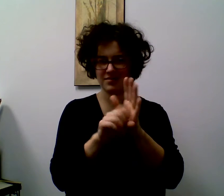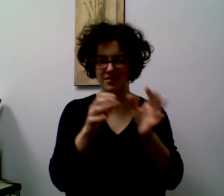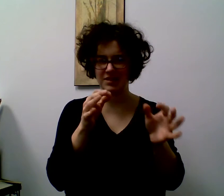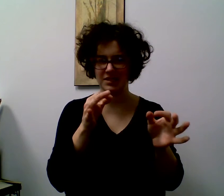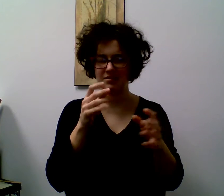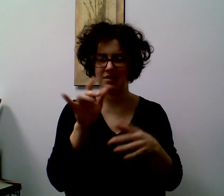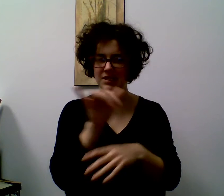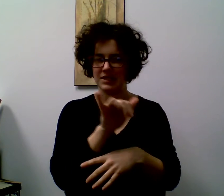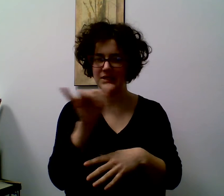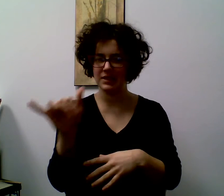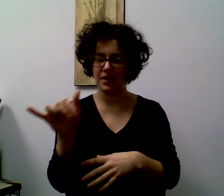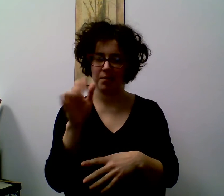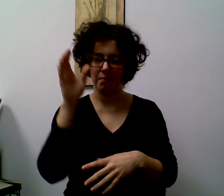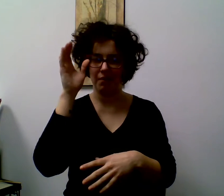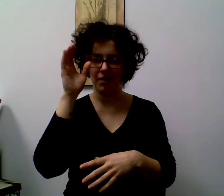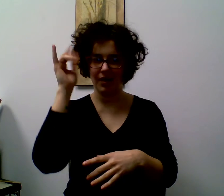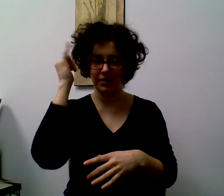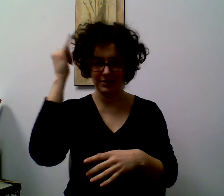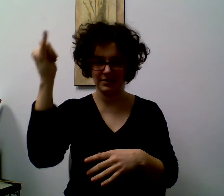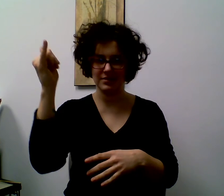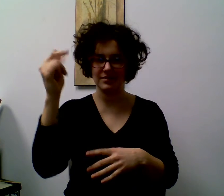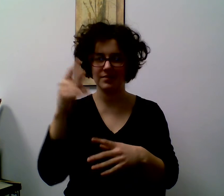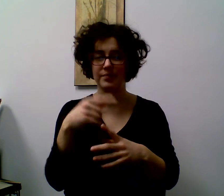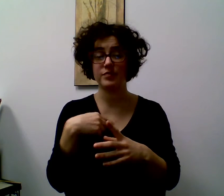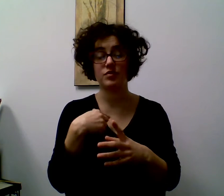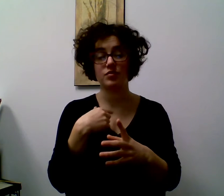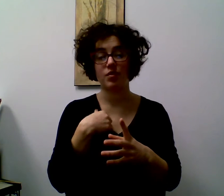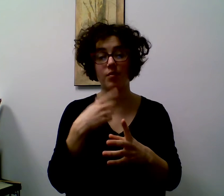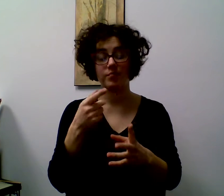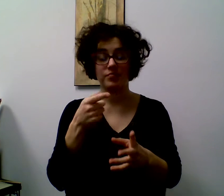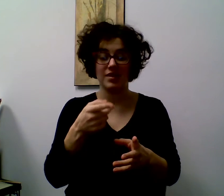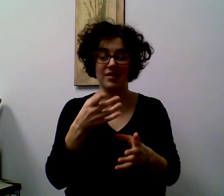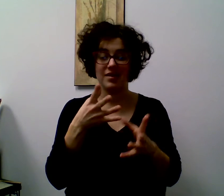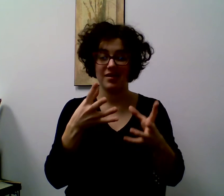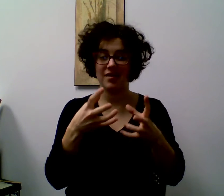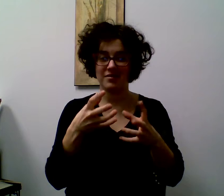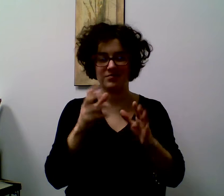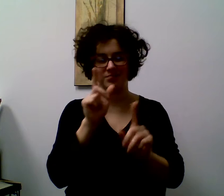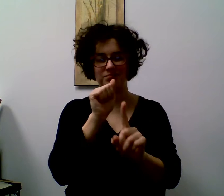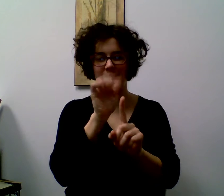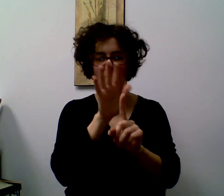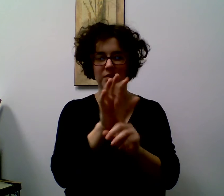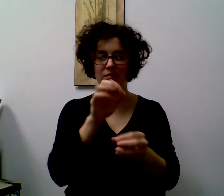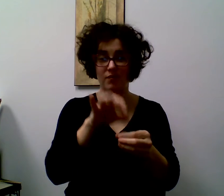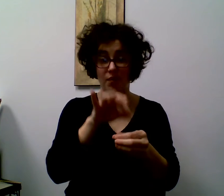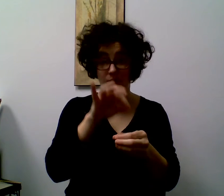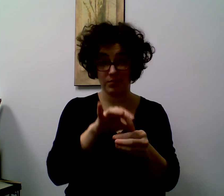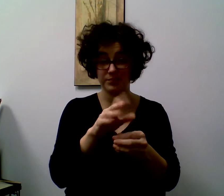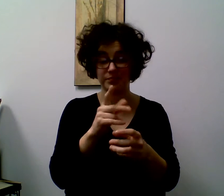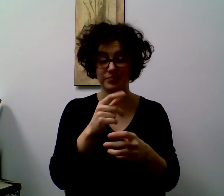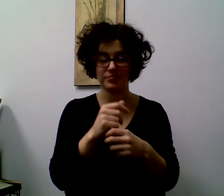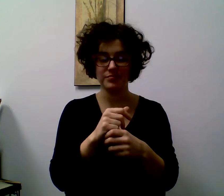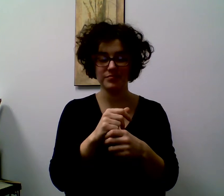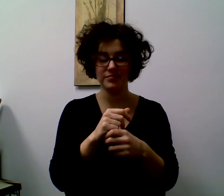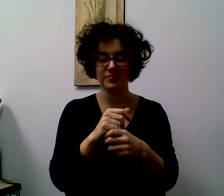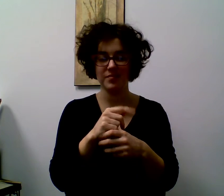Congress. So Douglas introduced a bill designed to kill two birds with one stone. It would divide the large chunk of